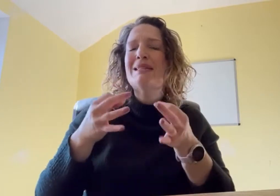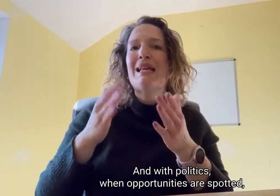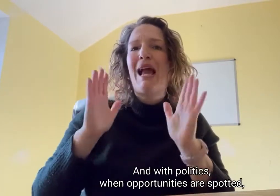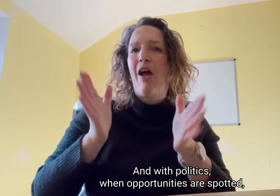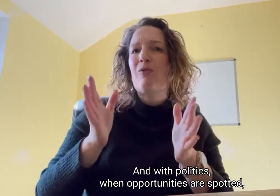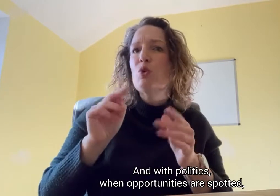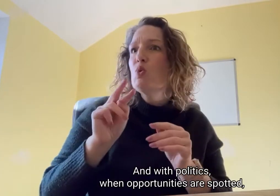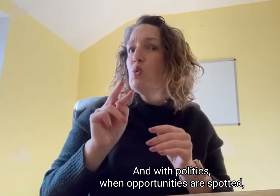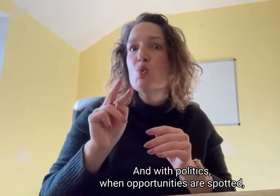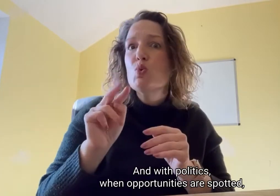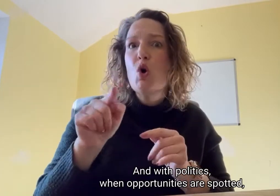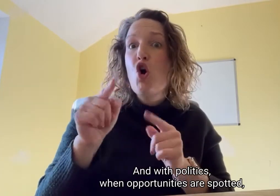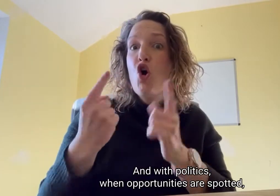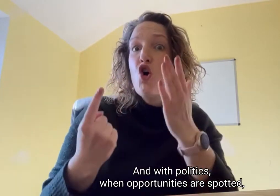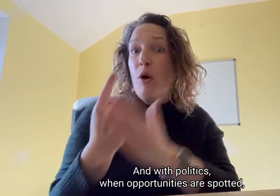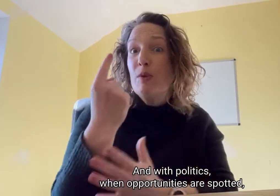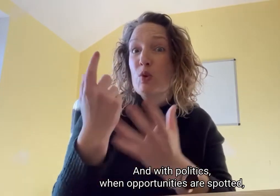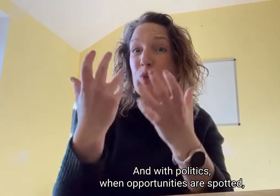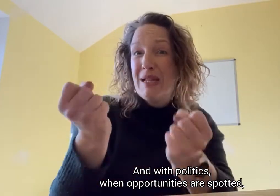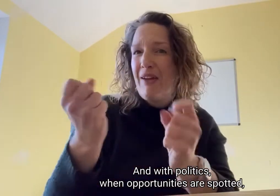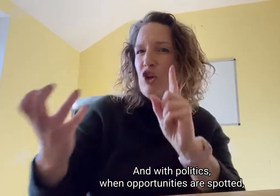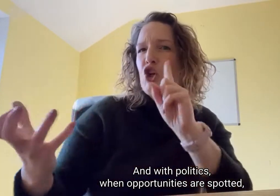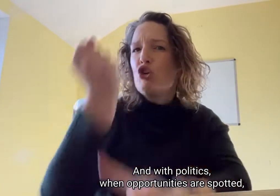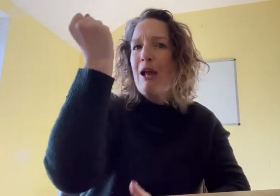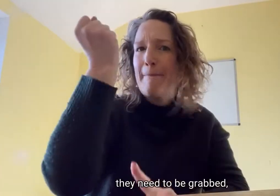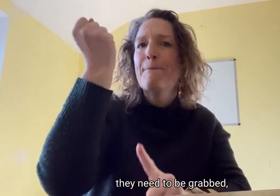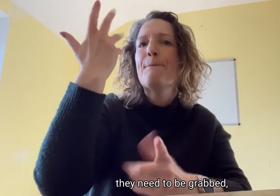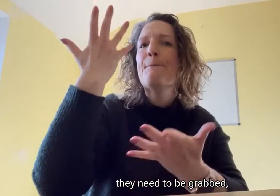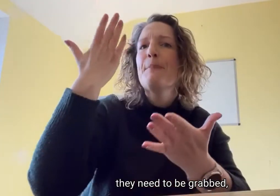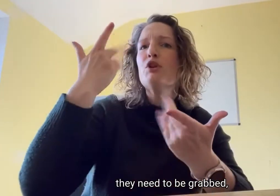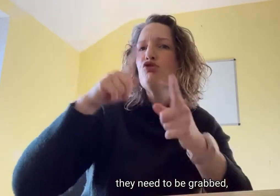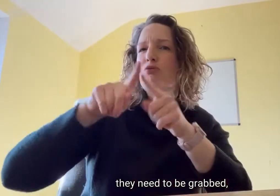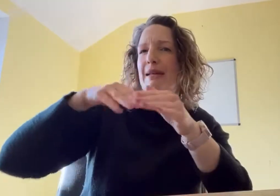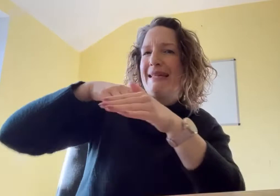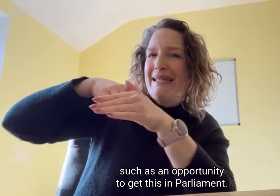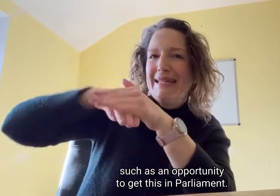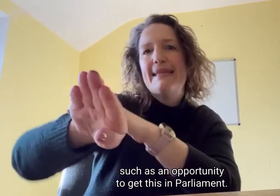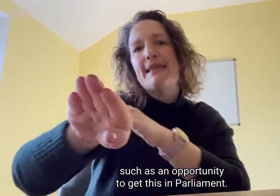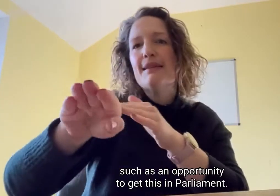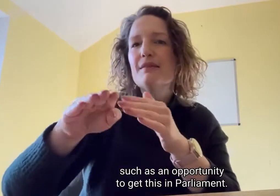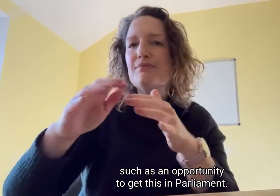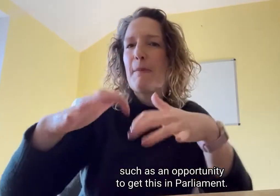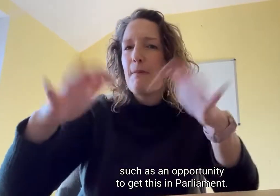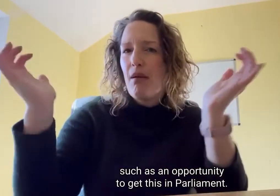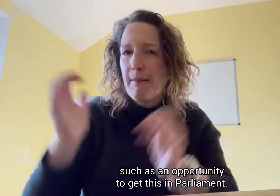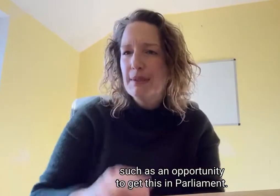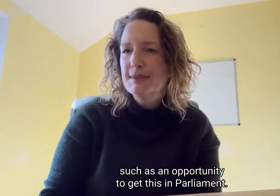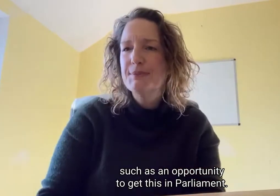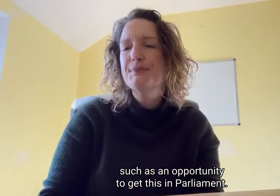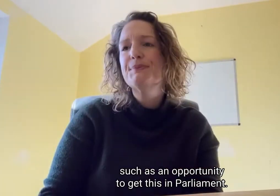with politics, when opportunities are spotted, they need to be grabbed, such as an opportunity to get this in Parliament.